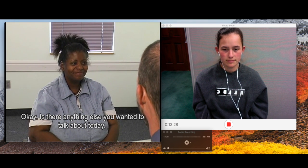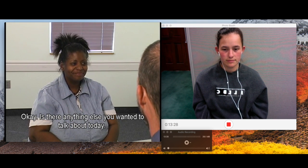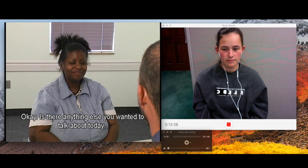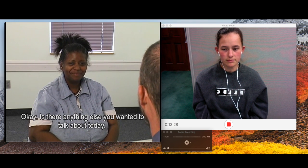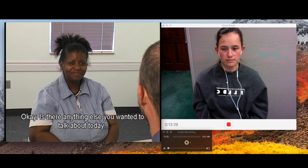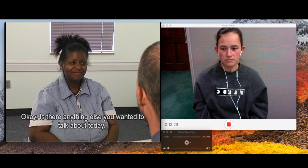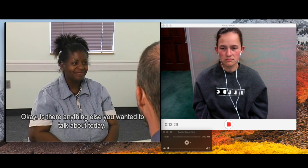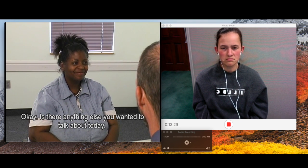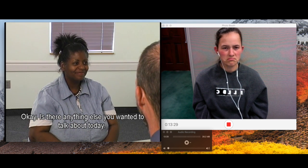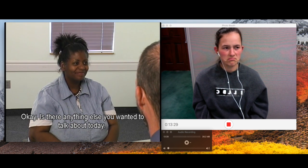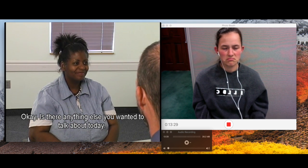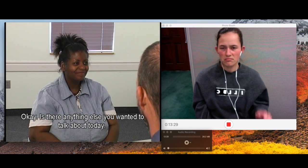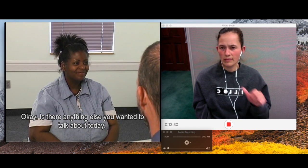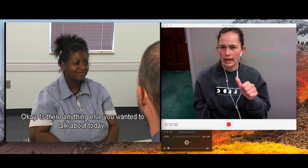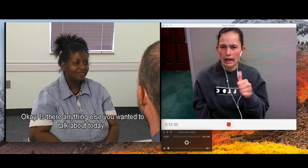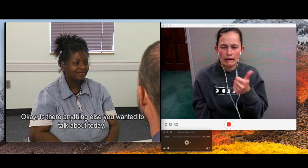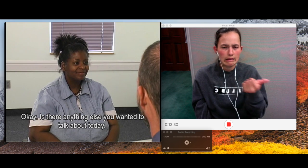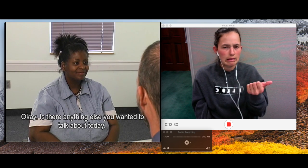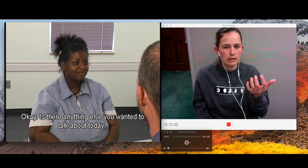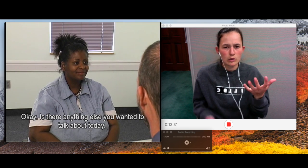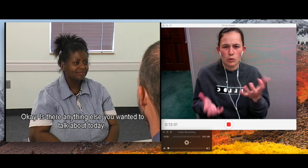Is there anything else you wanted to talk about today?